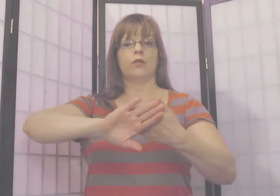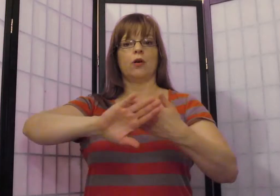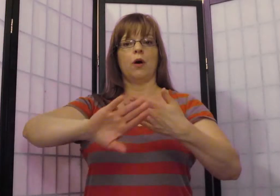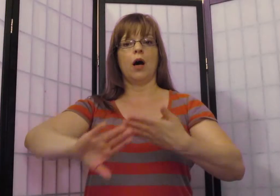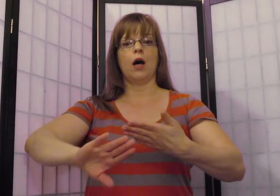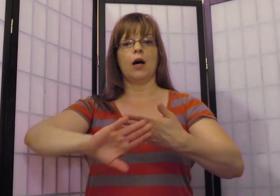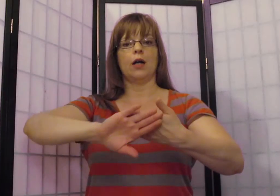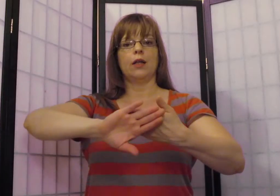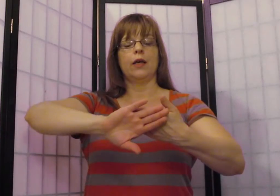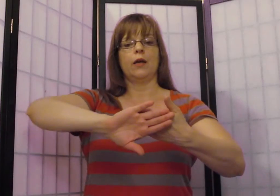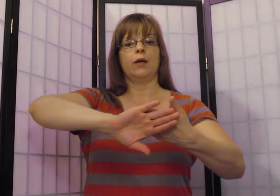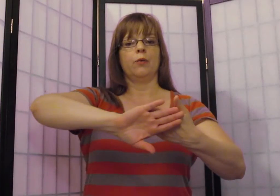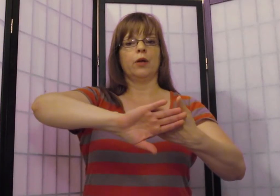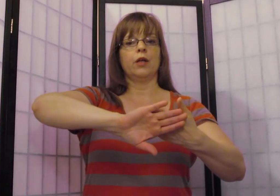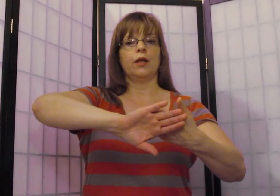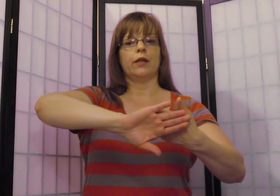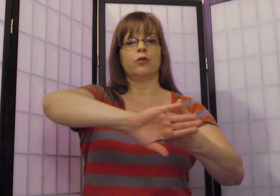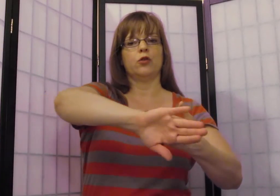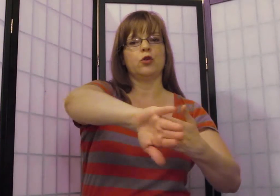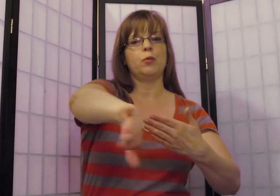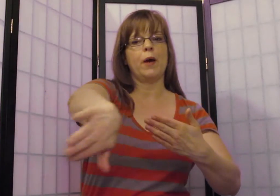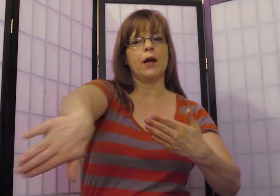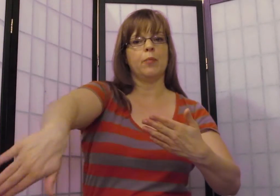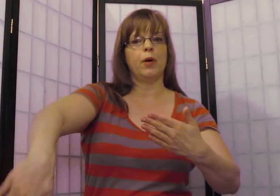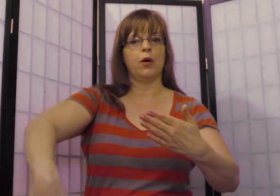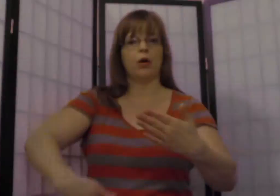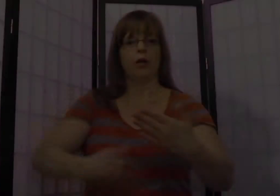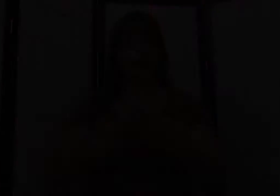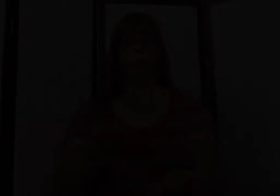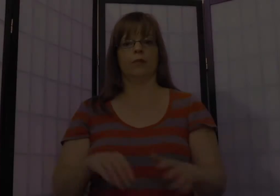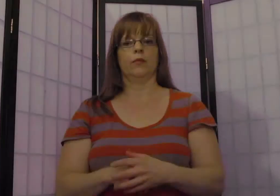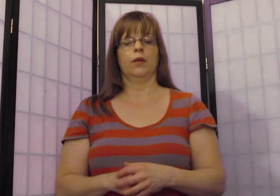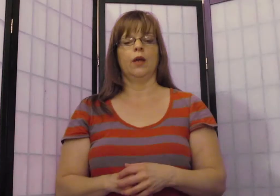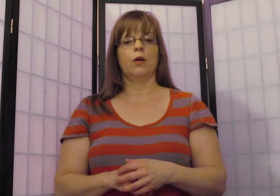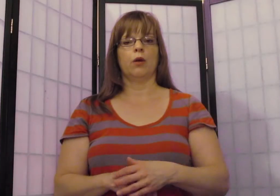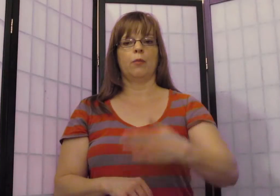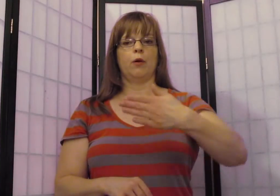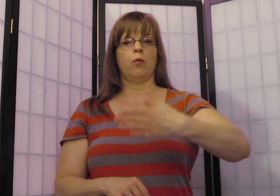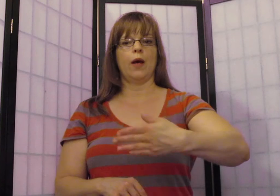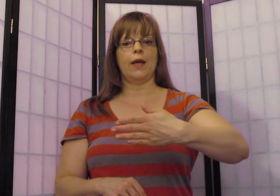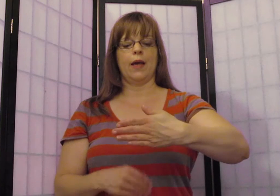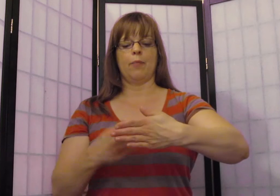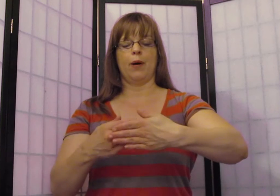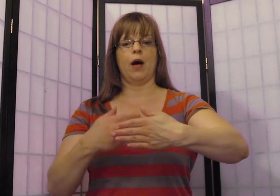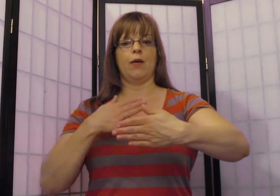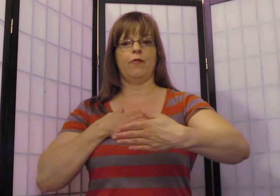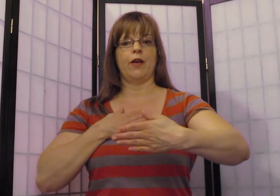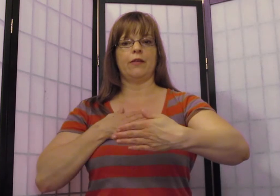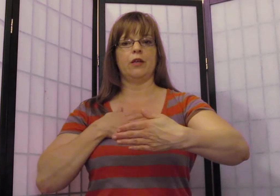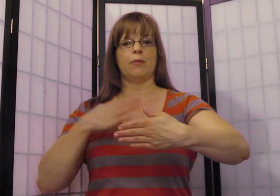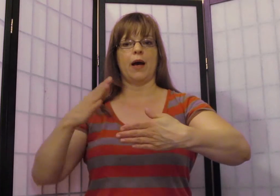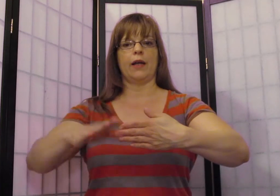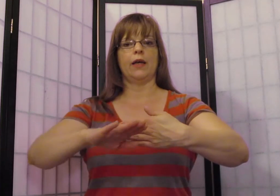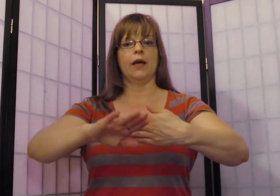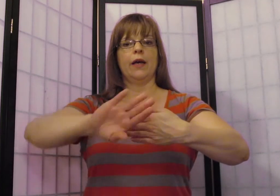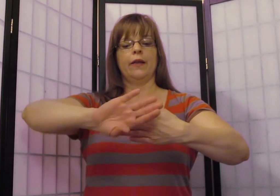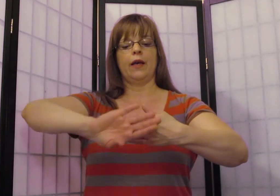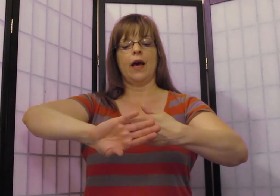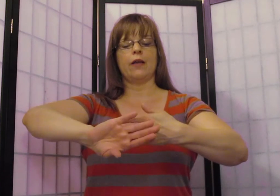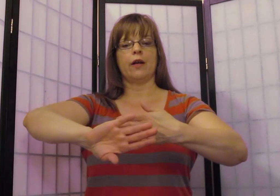So all, we're going to like scoop out a bowl. We're going to put one hand palm facing your body. The other